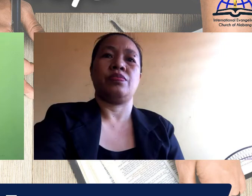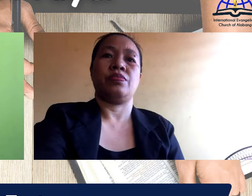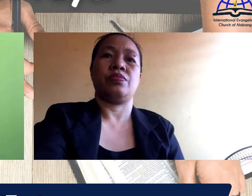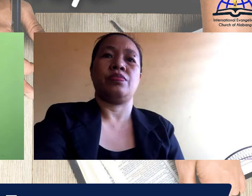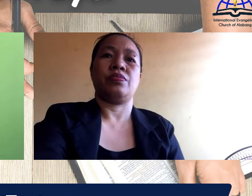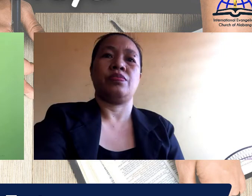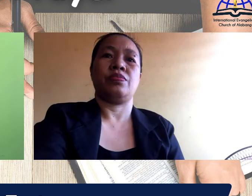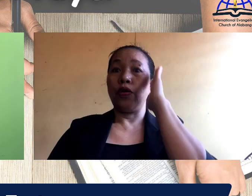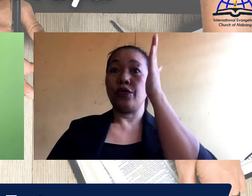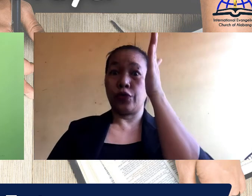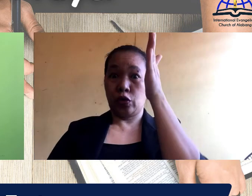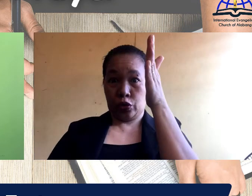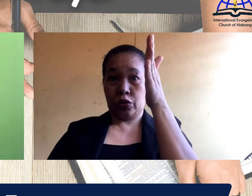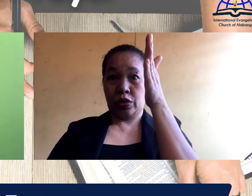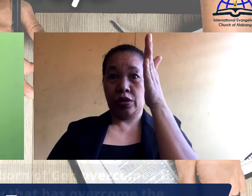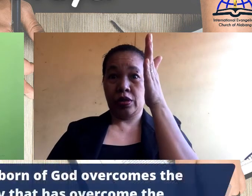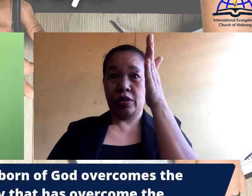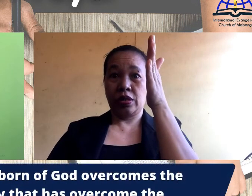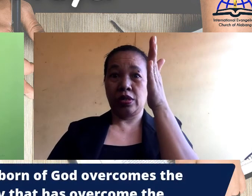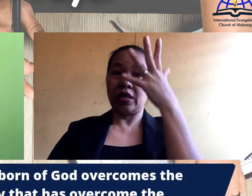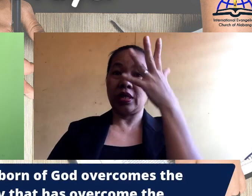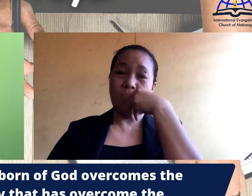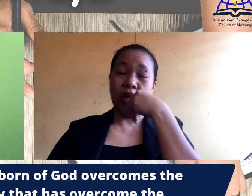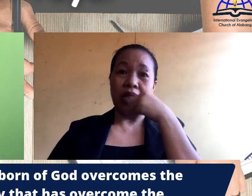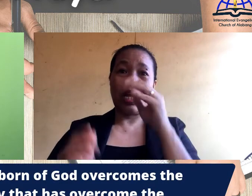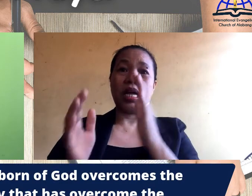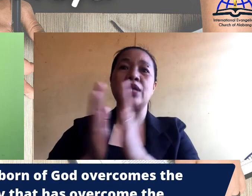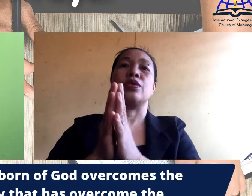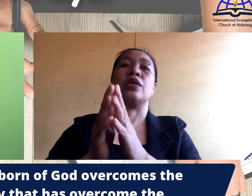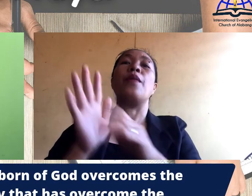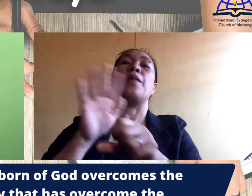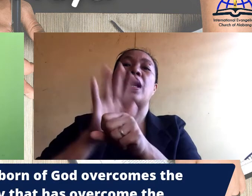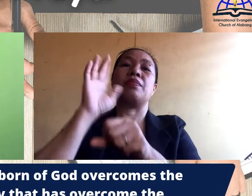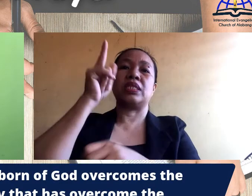matagumpay. Sabi po sa 1 John 5:4,